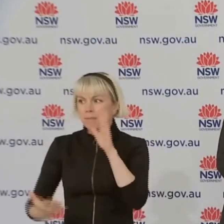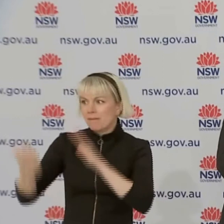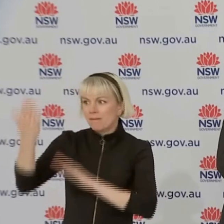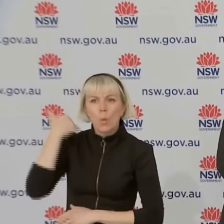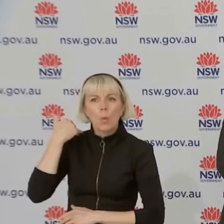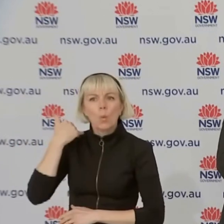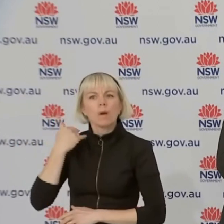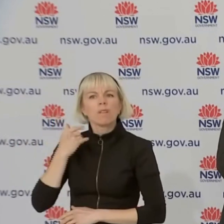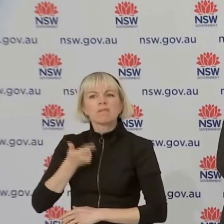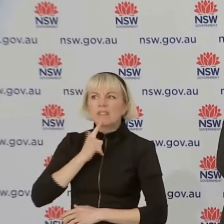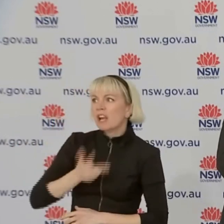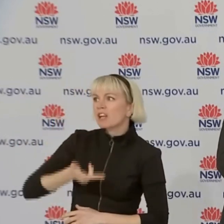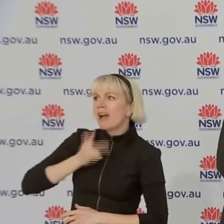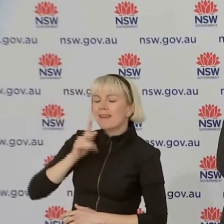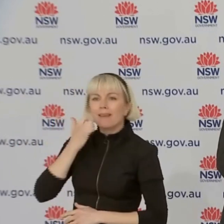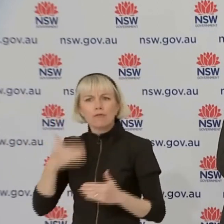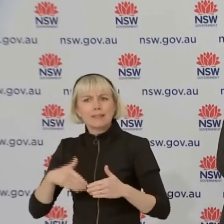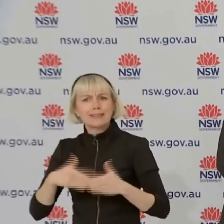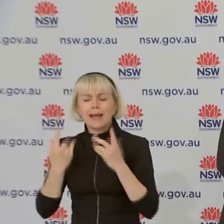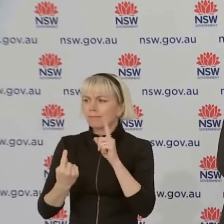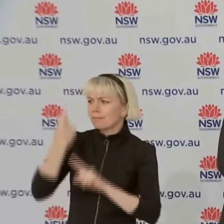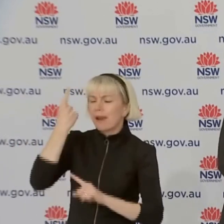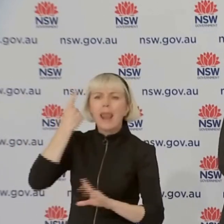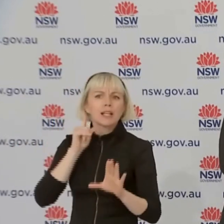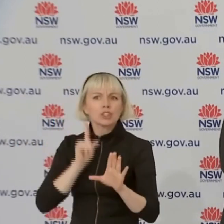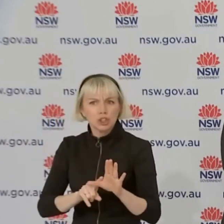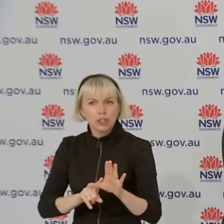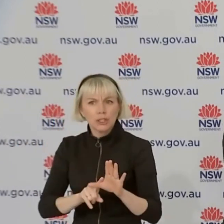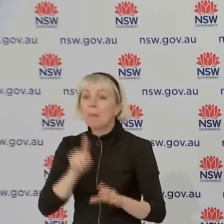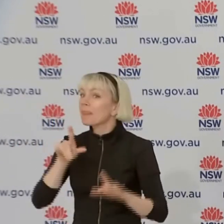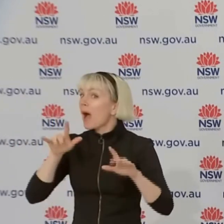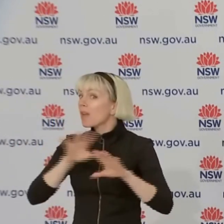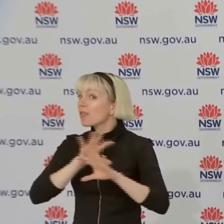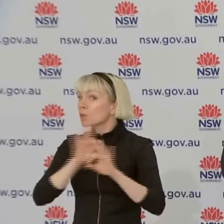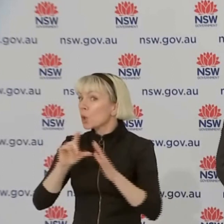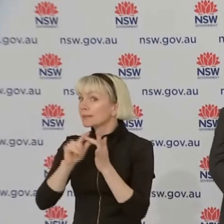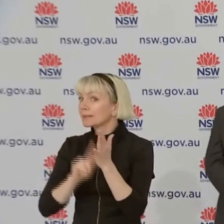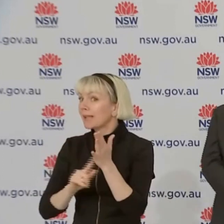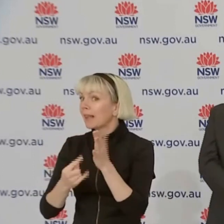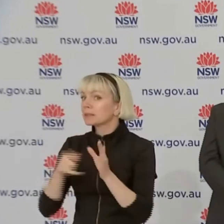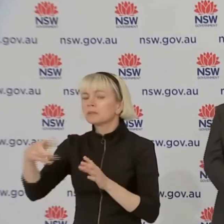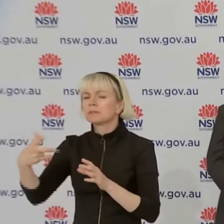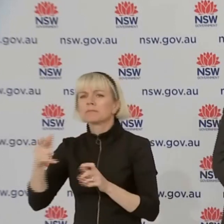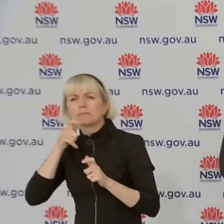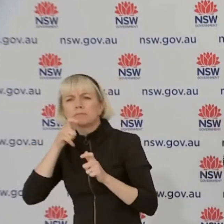people comfort. So the fact that we're only at a couple of hundred a day, which is serious in itself,